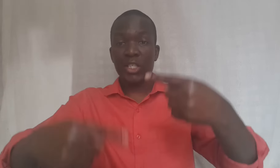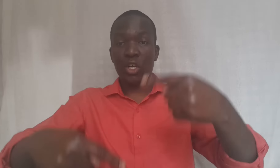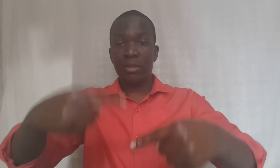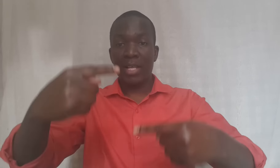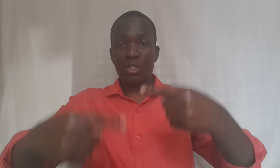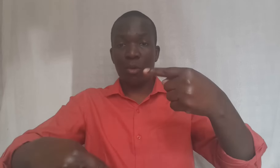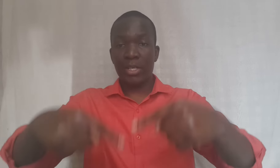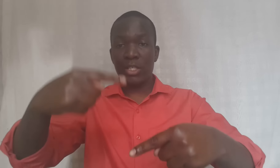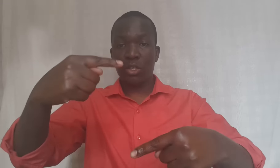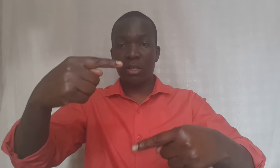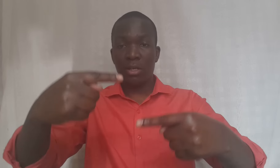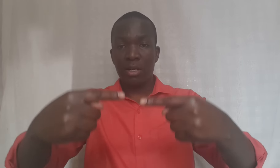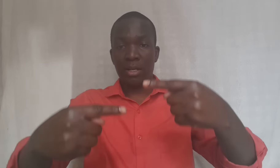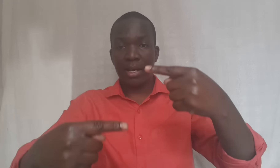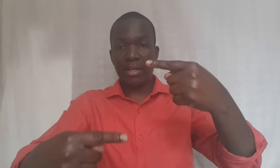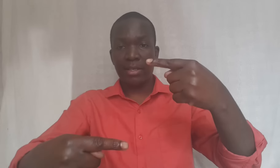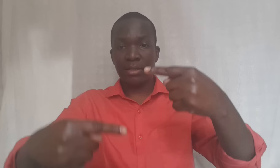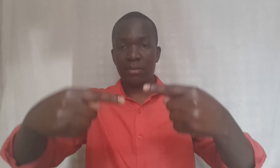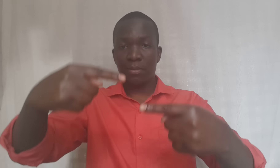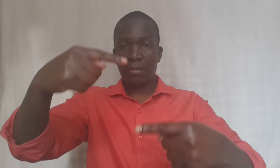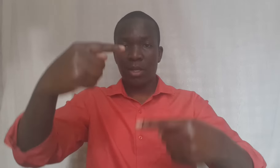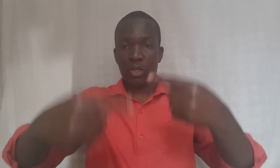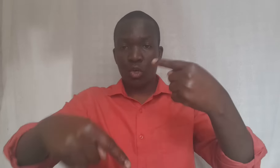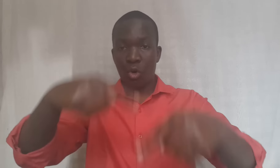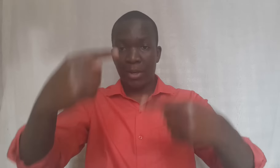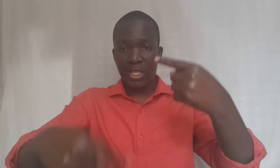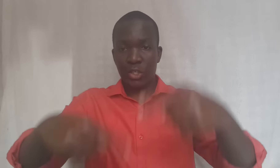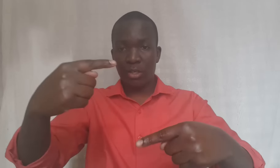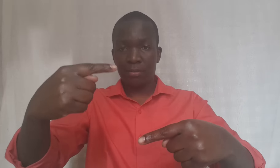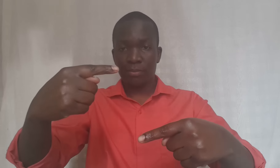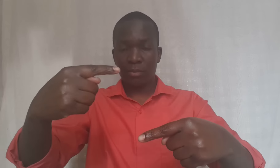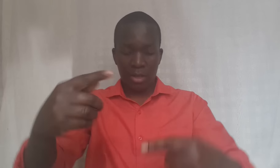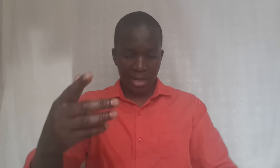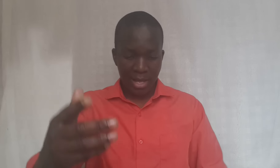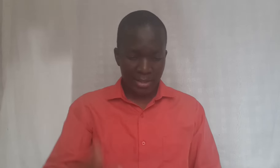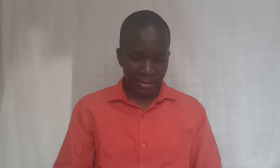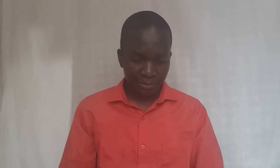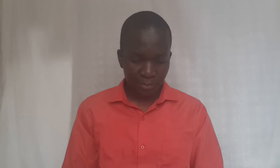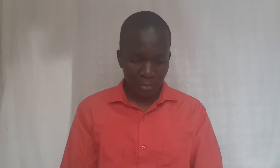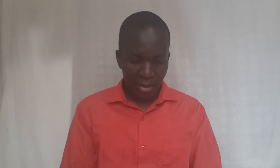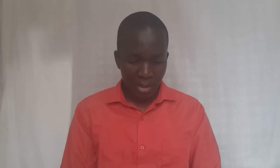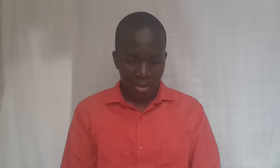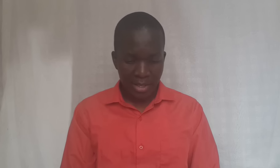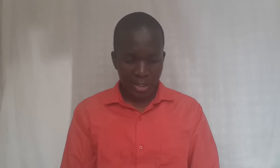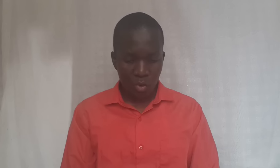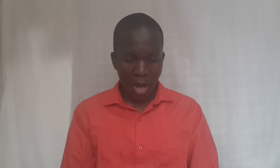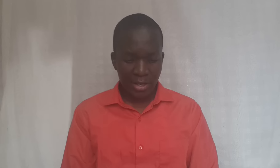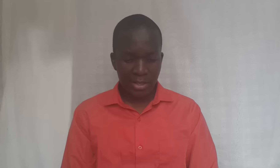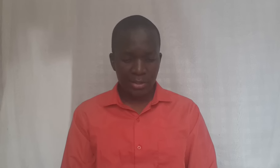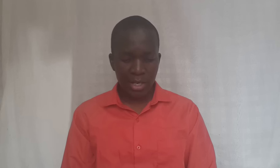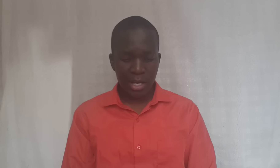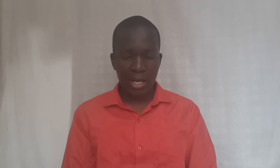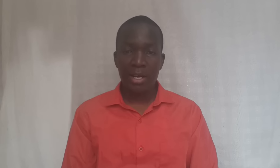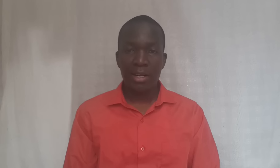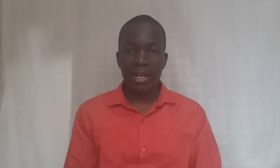Competition, that's competition, like this. So competition, like that. The next one is